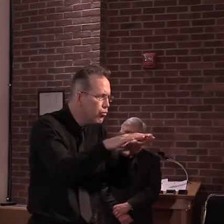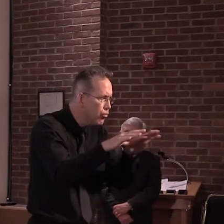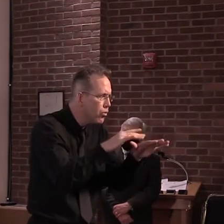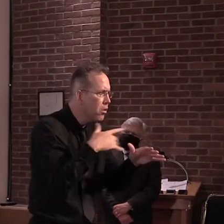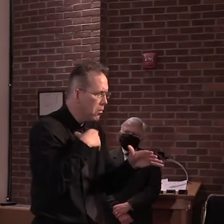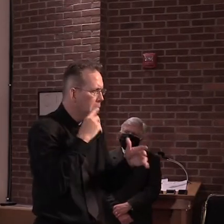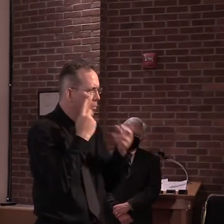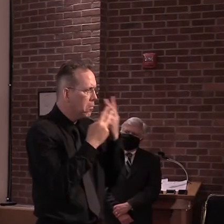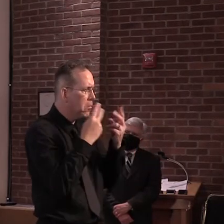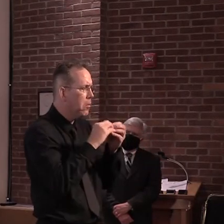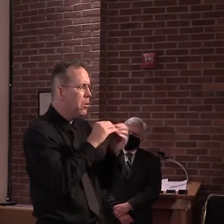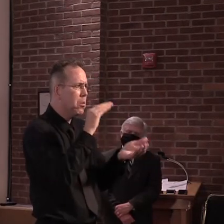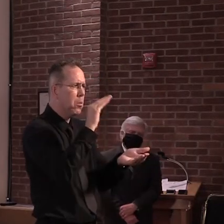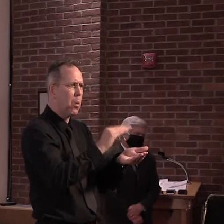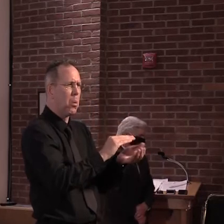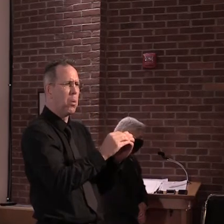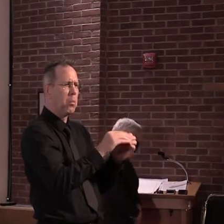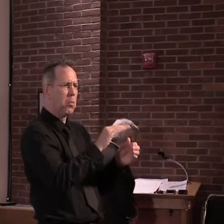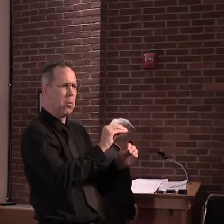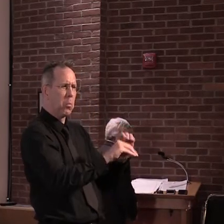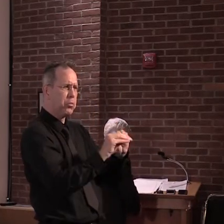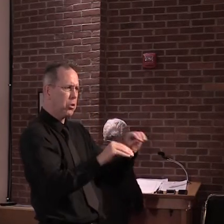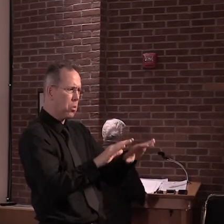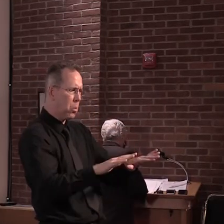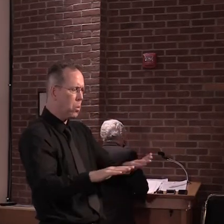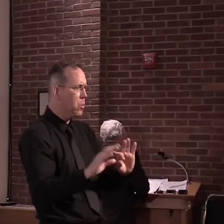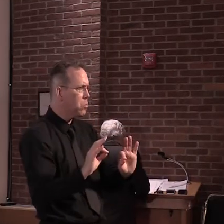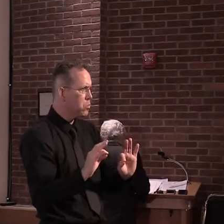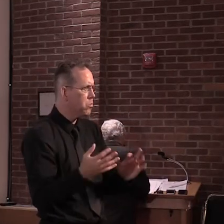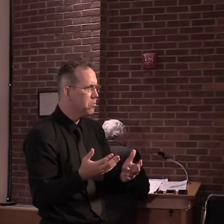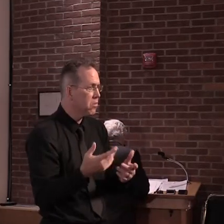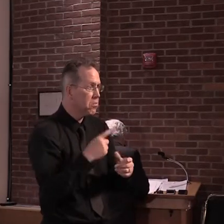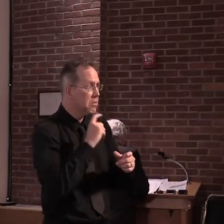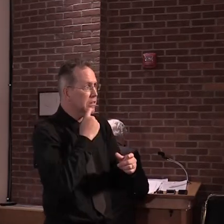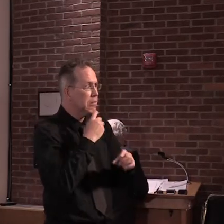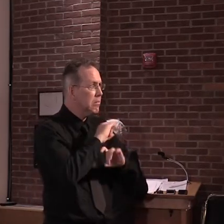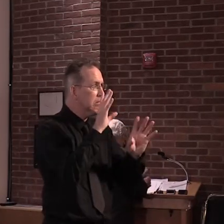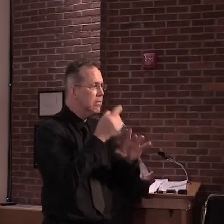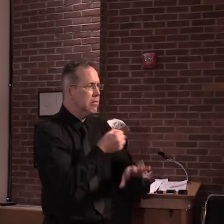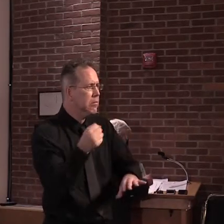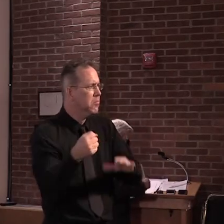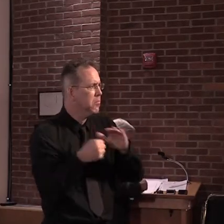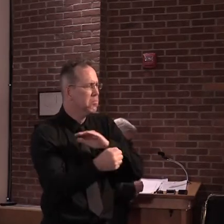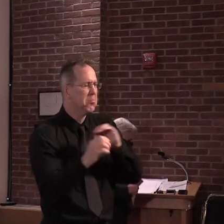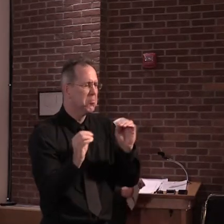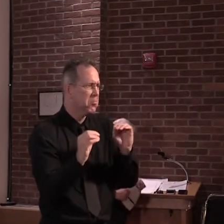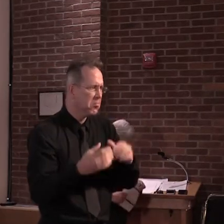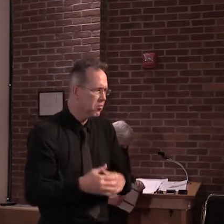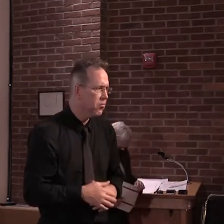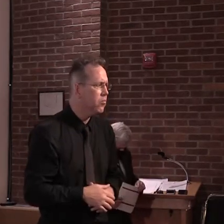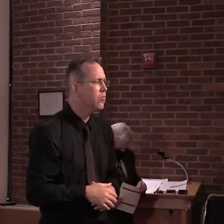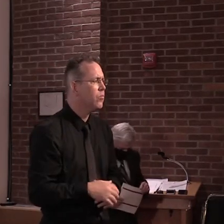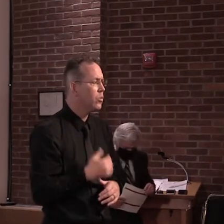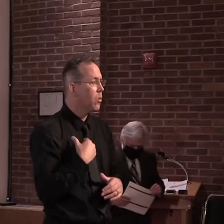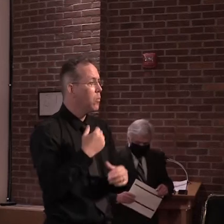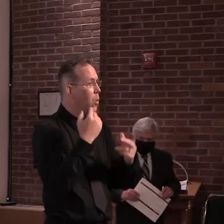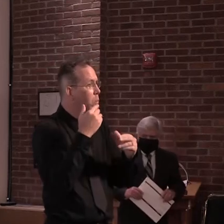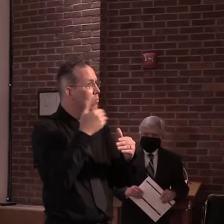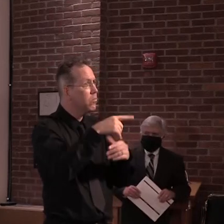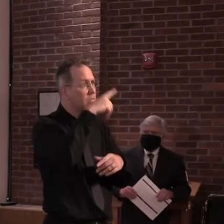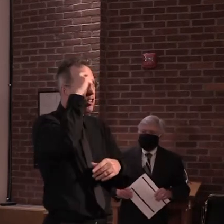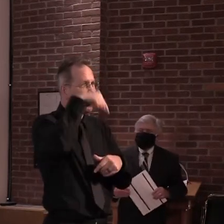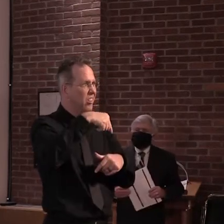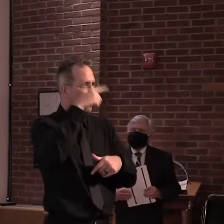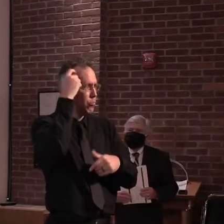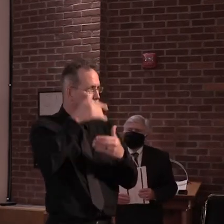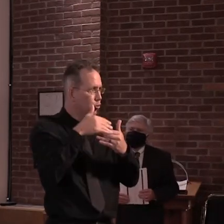And that's nice. I mean, that's kind of like what we would hope to have seen in the summer, although just on